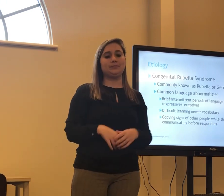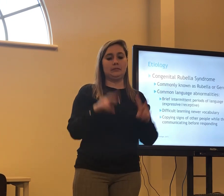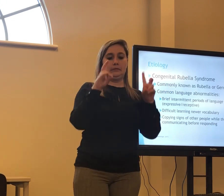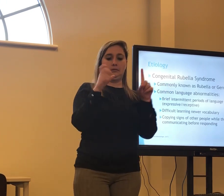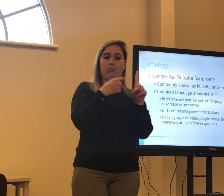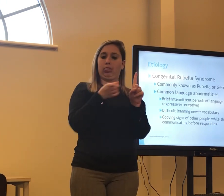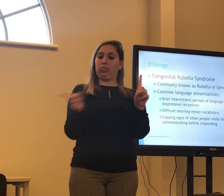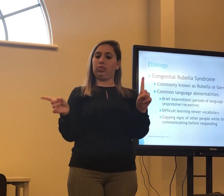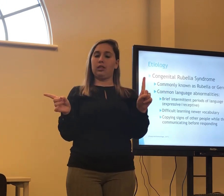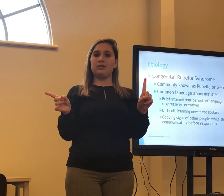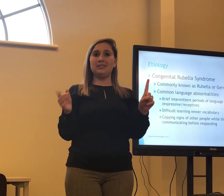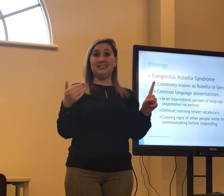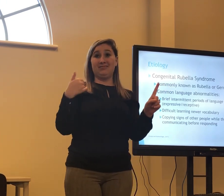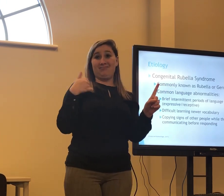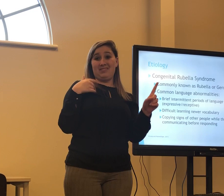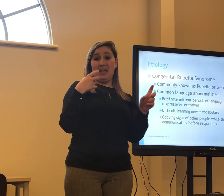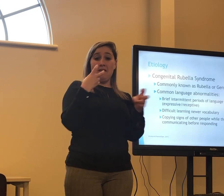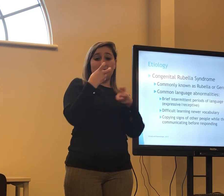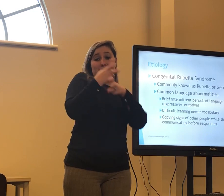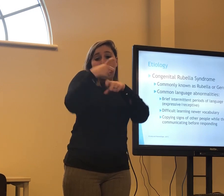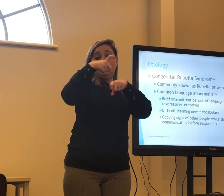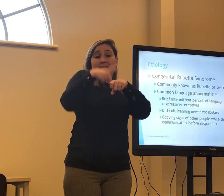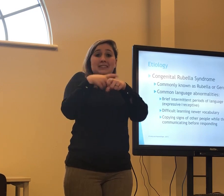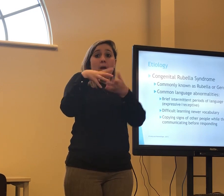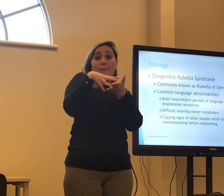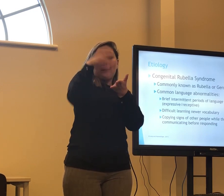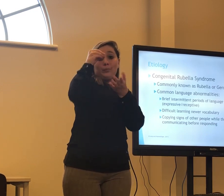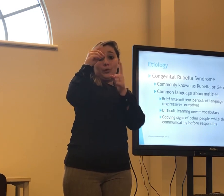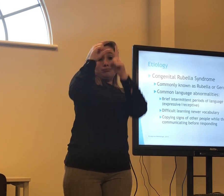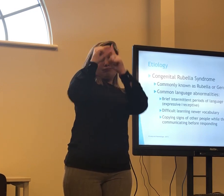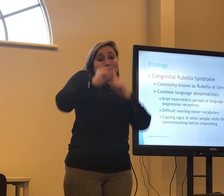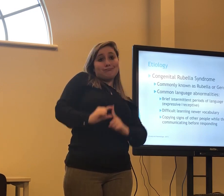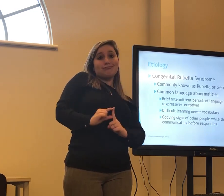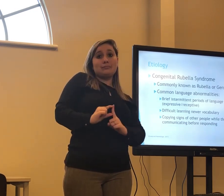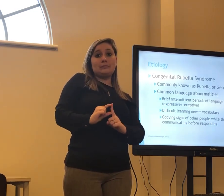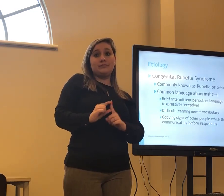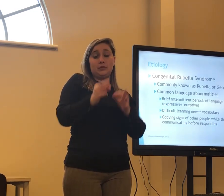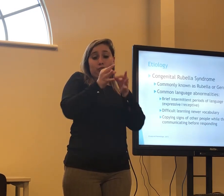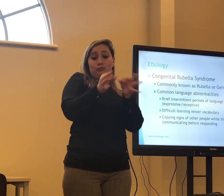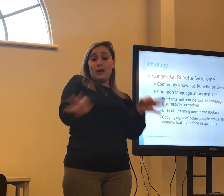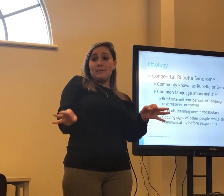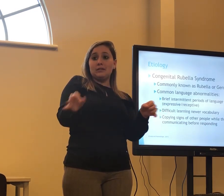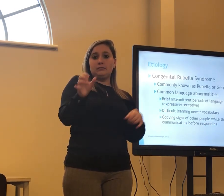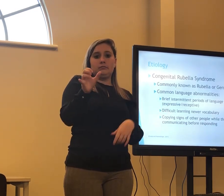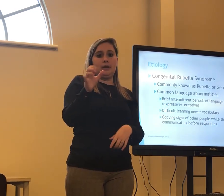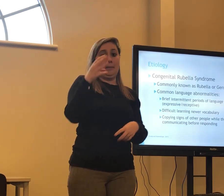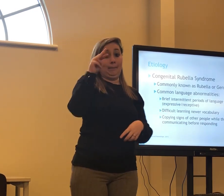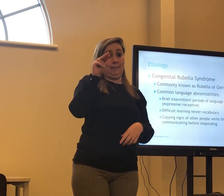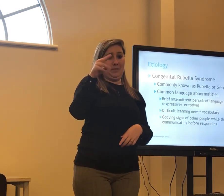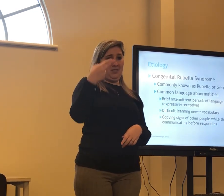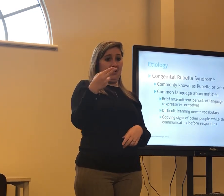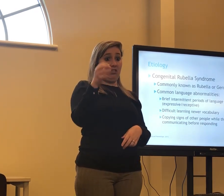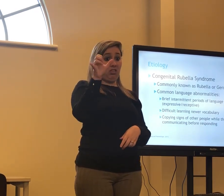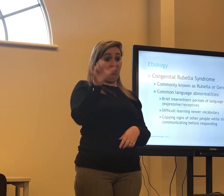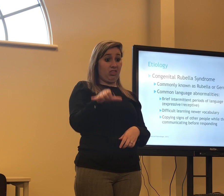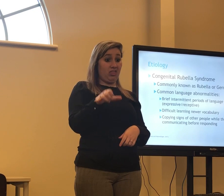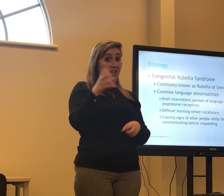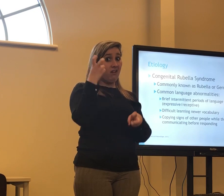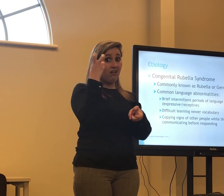They have trouble learning new vocabulary. And in a mental health setting, that can be challenging. Because like all the words I've thrown at you today and all the concepts I've